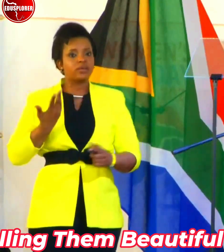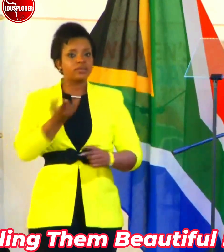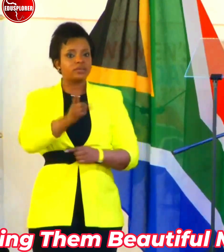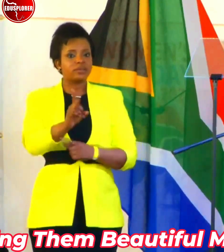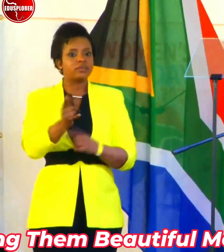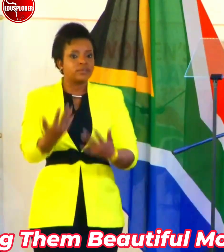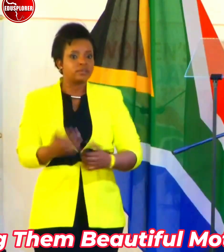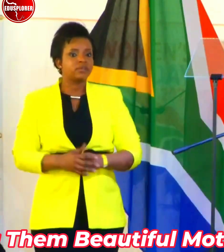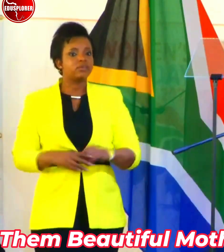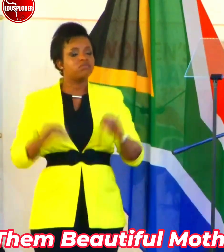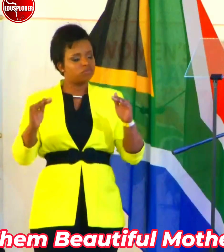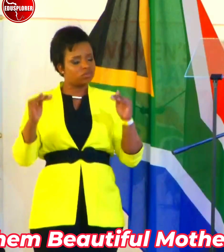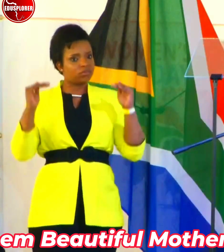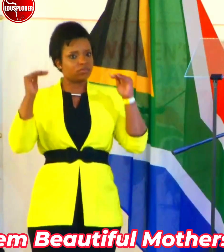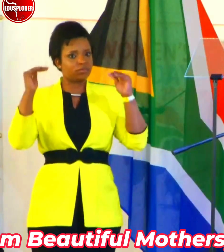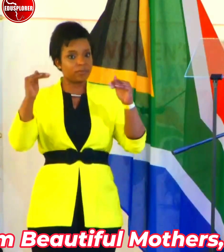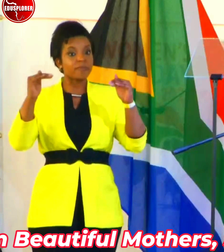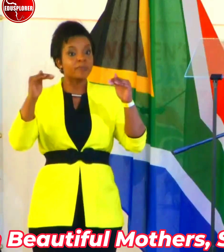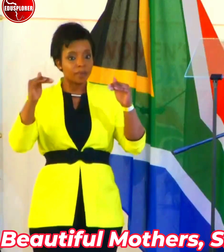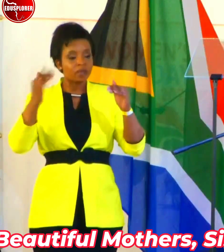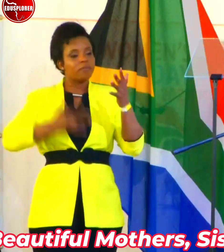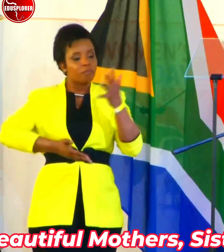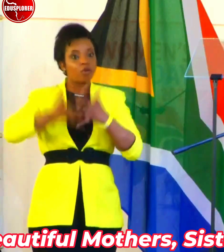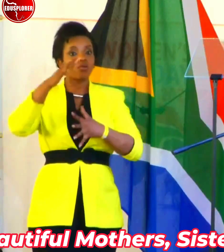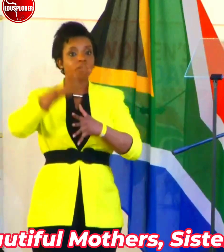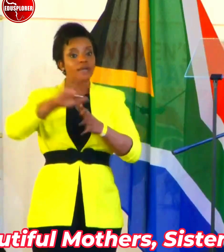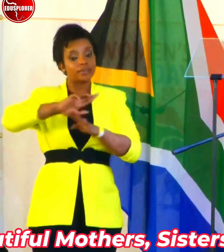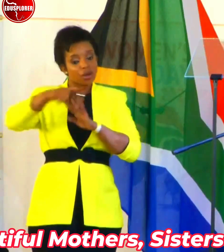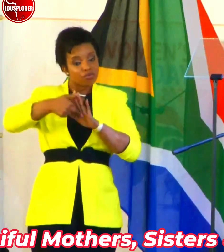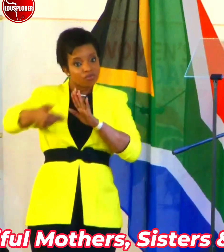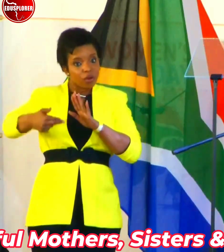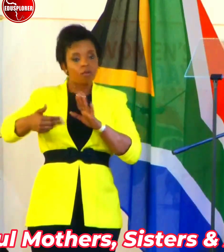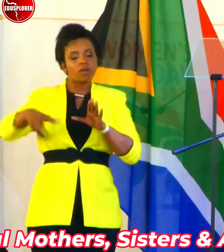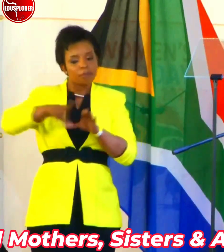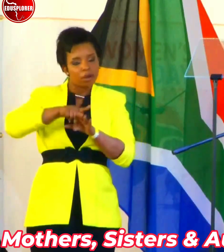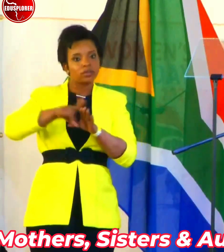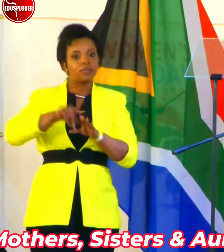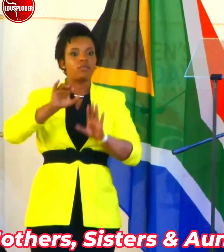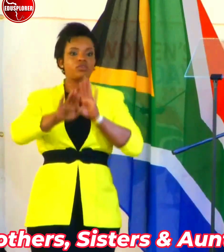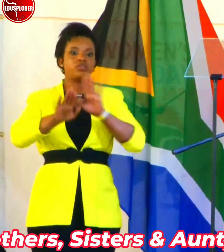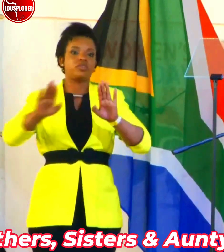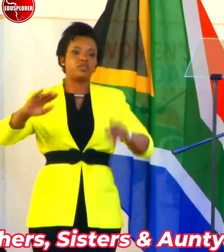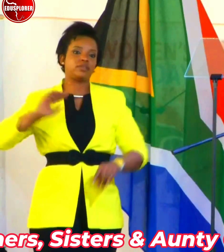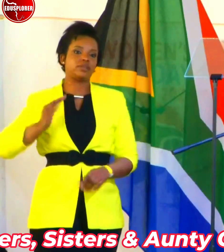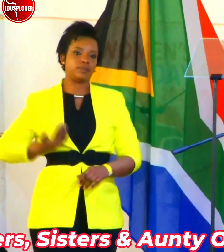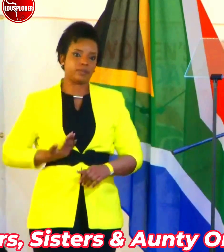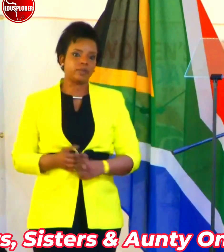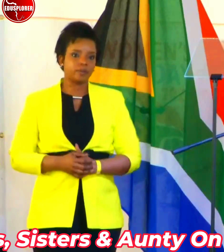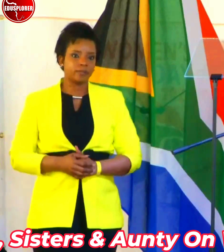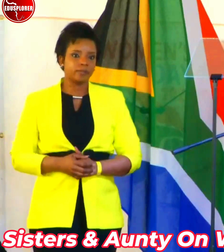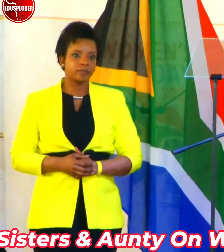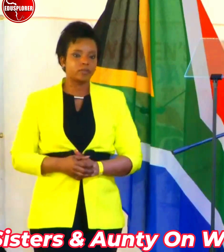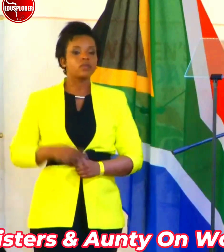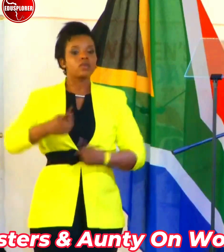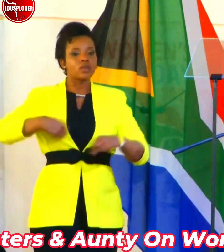advancing and prioritizing the role and participation of women. And we